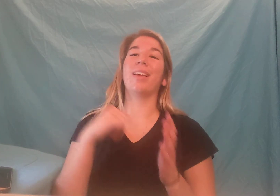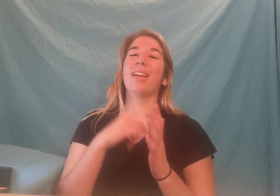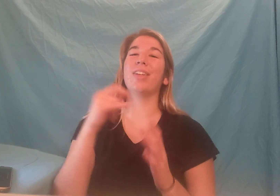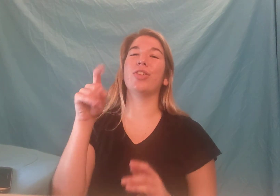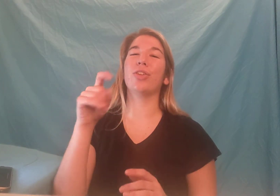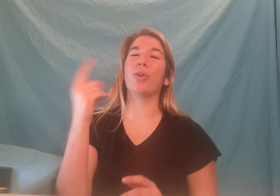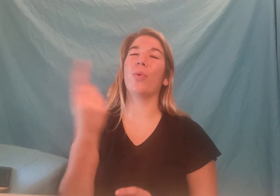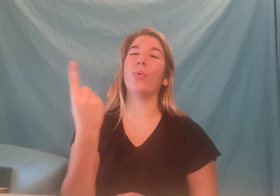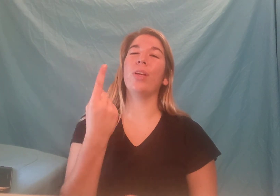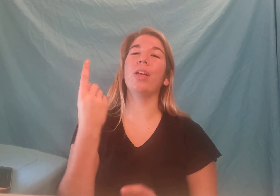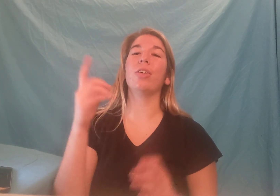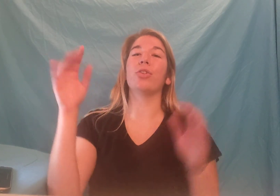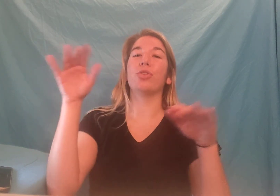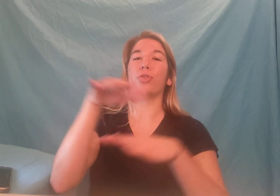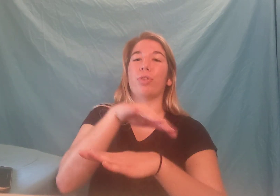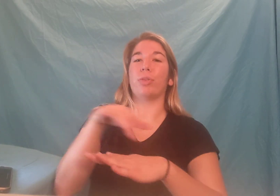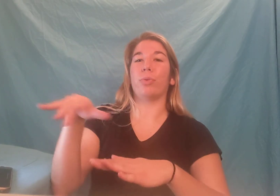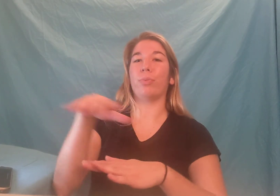it should only drizzle.